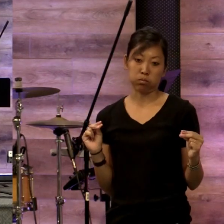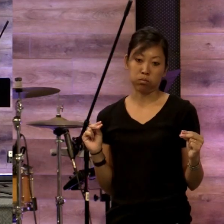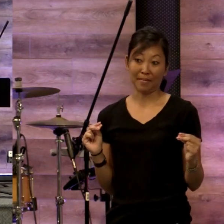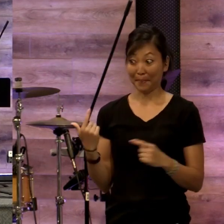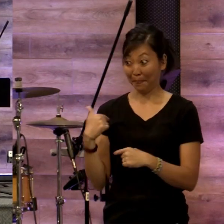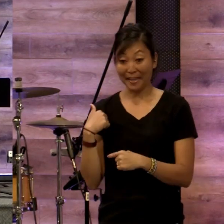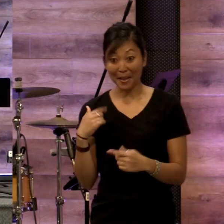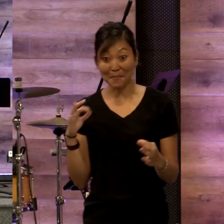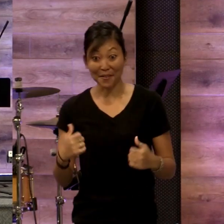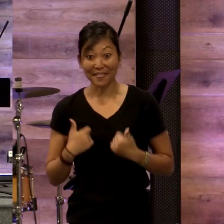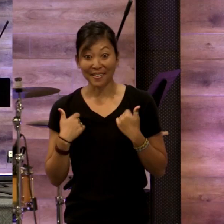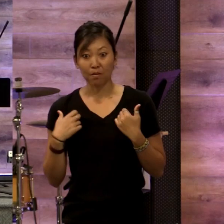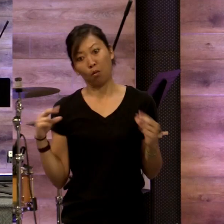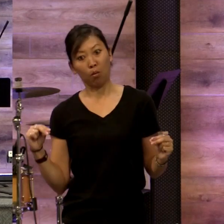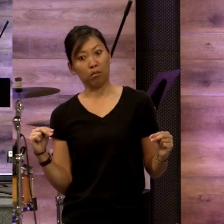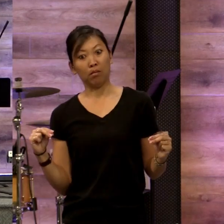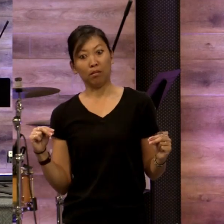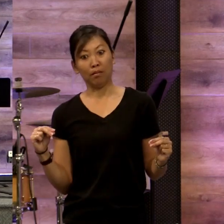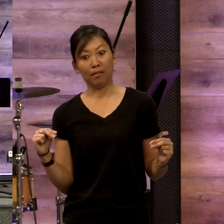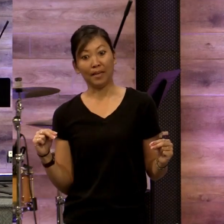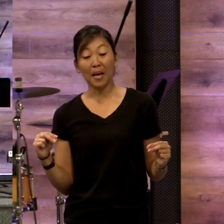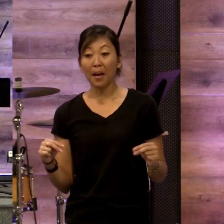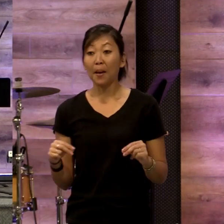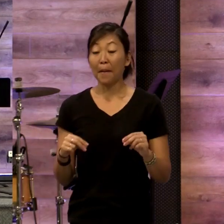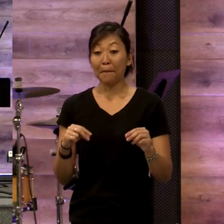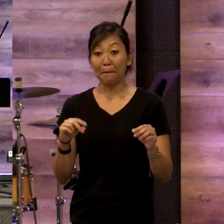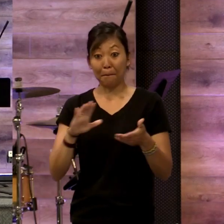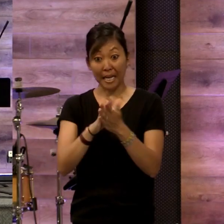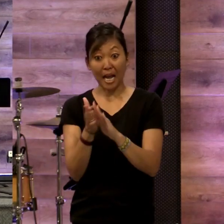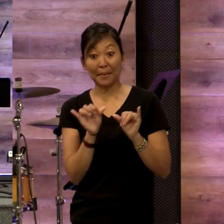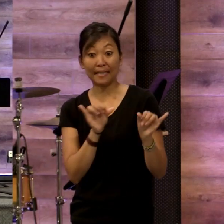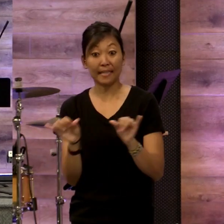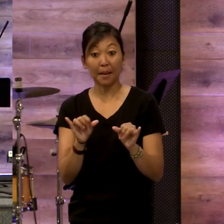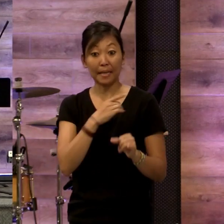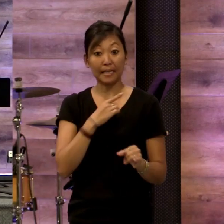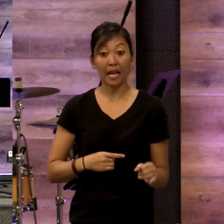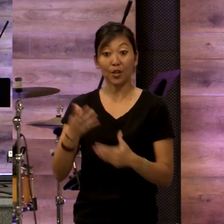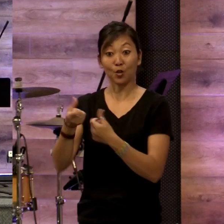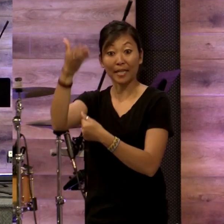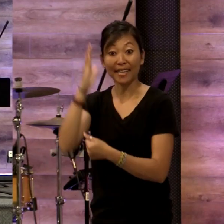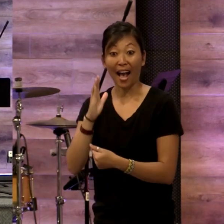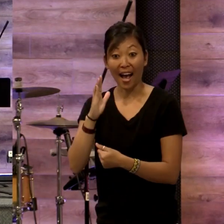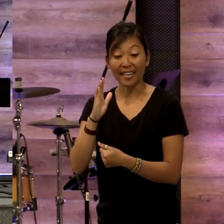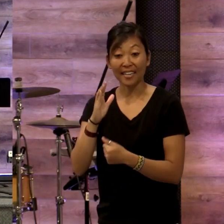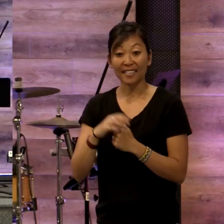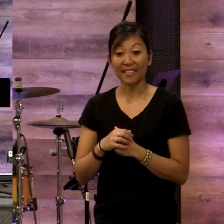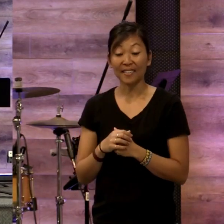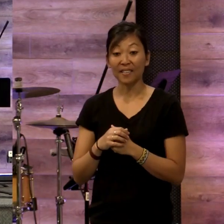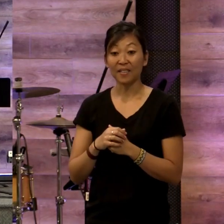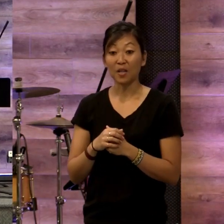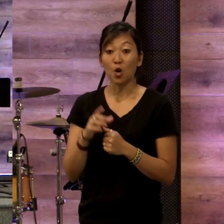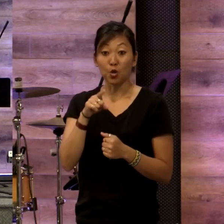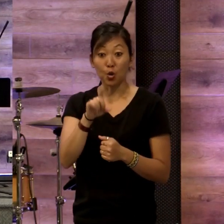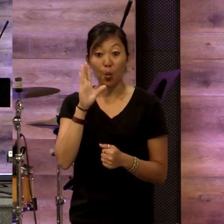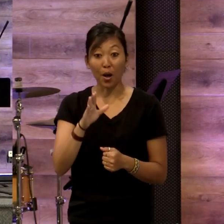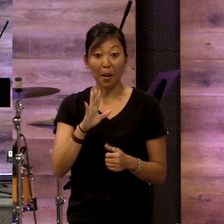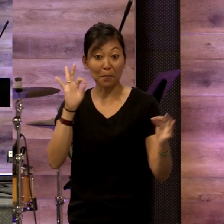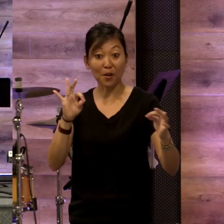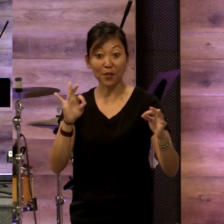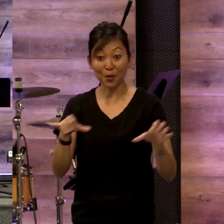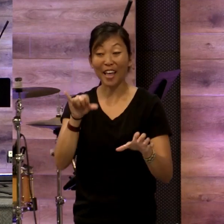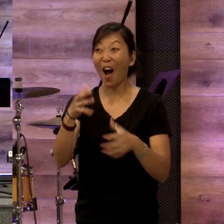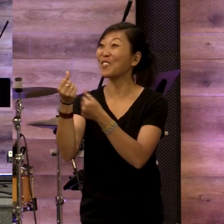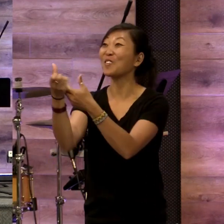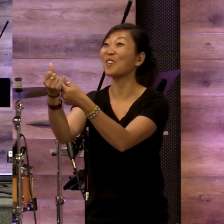neither am I. Go and be like David, and trust yourself to God. You're not going to bat 1,000, I promise you. There